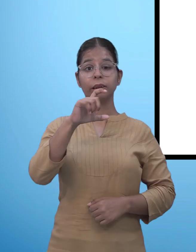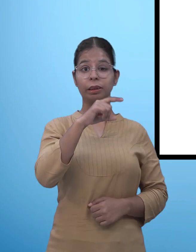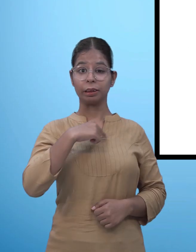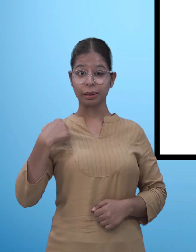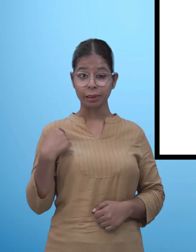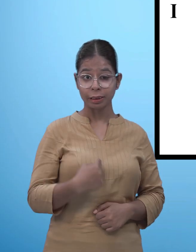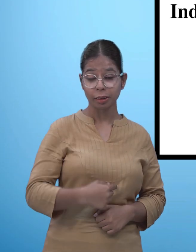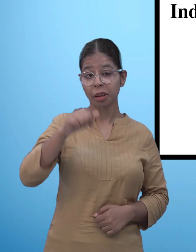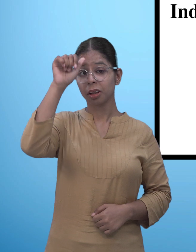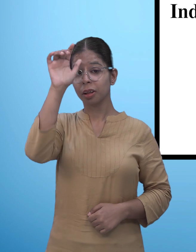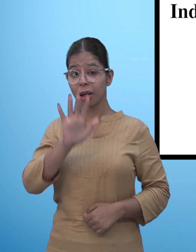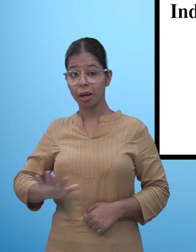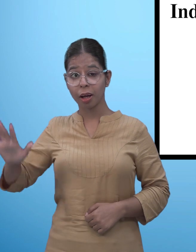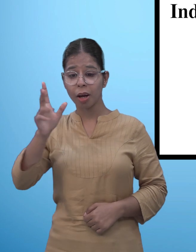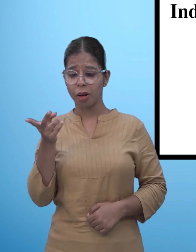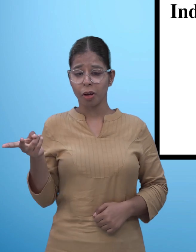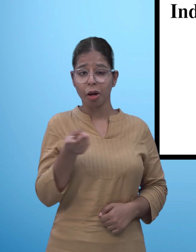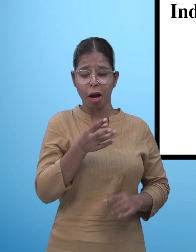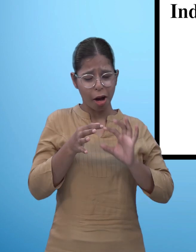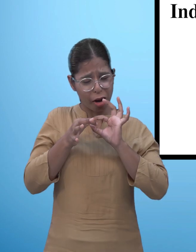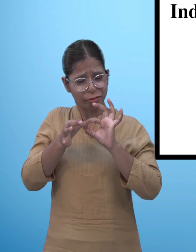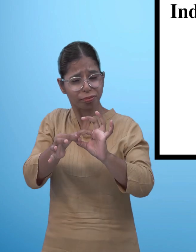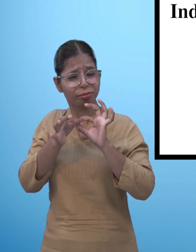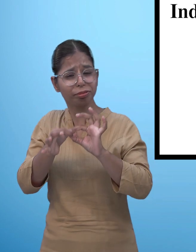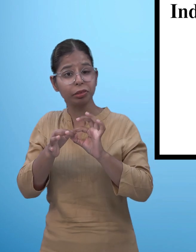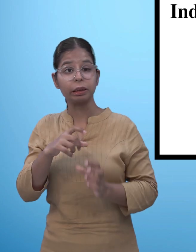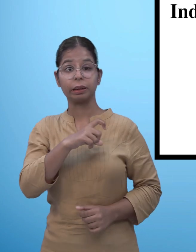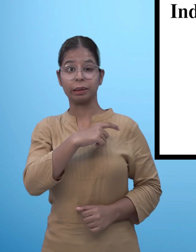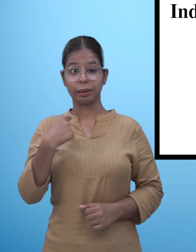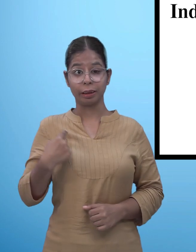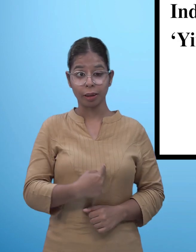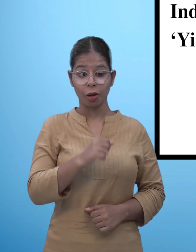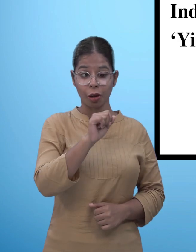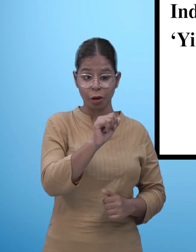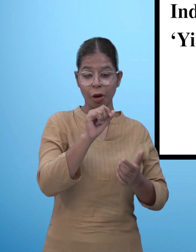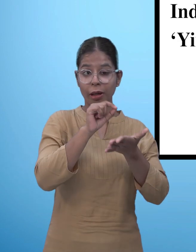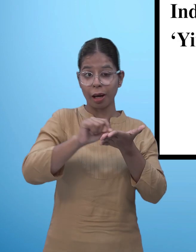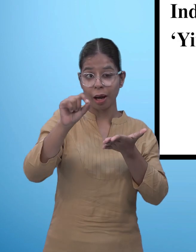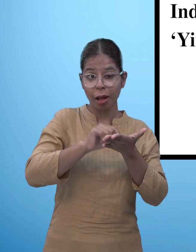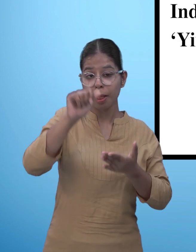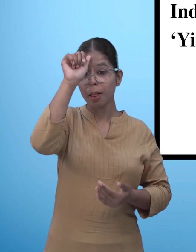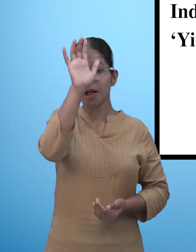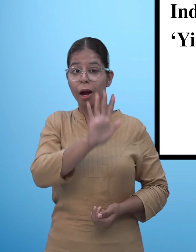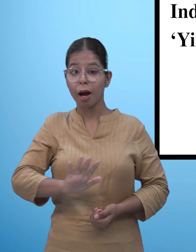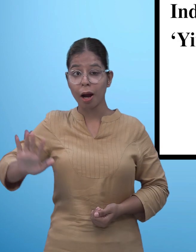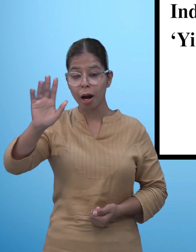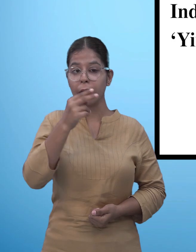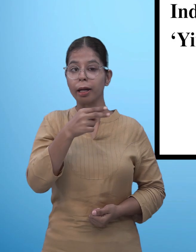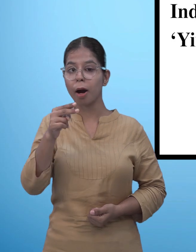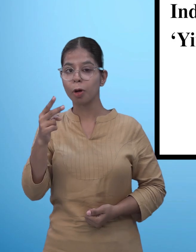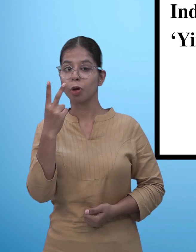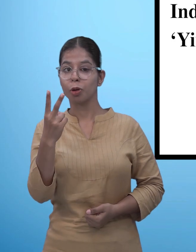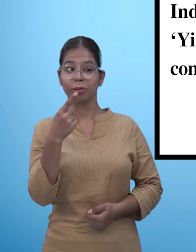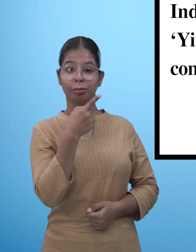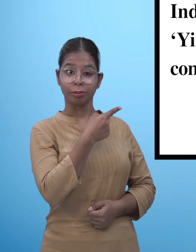Chinese also interacted with India. In several texts, they refer to India as Yintu or Yindu. This word